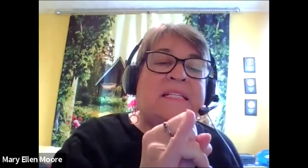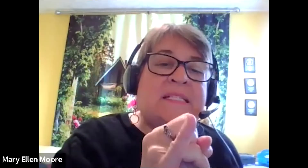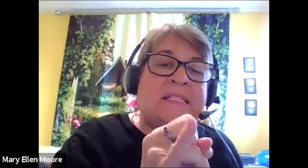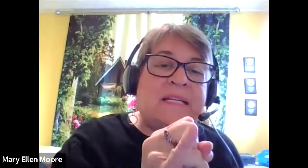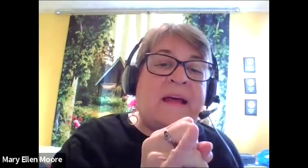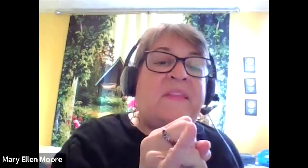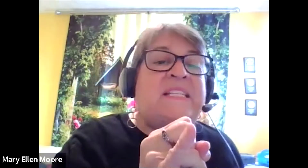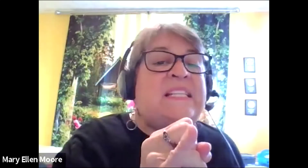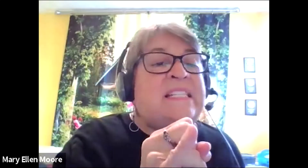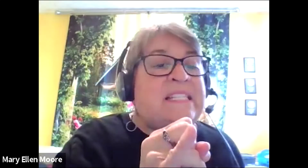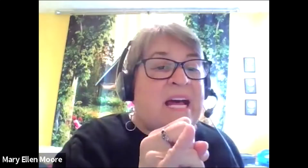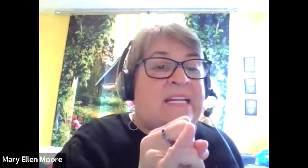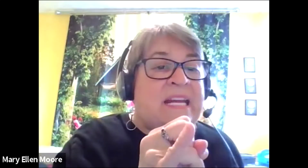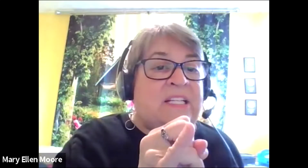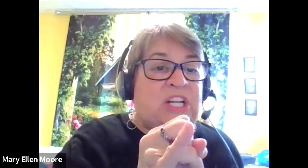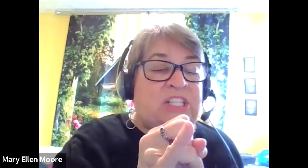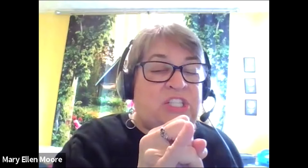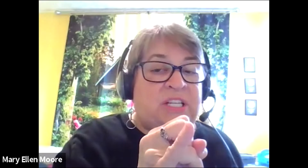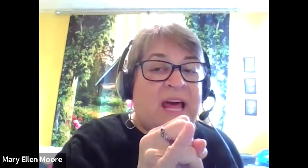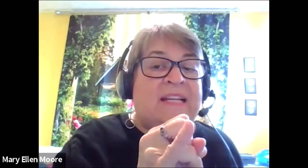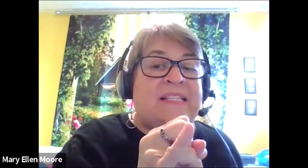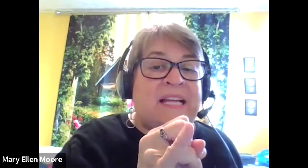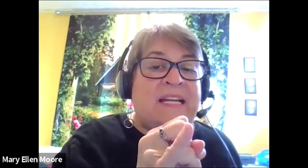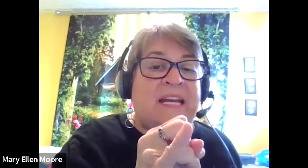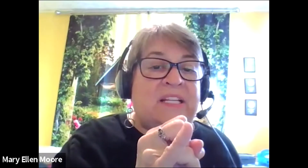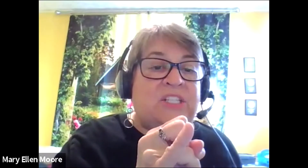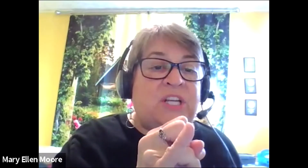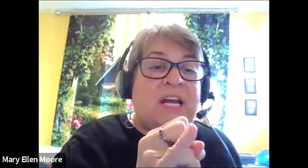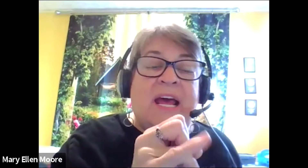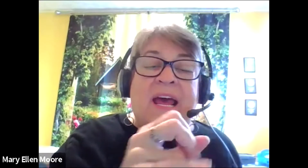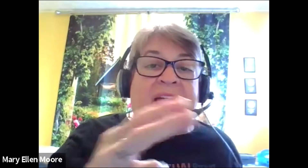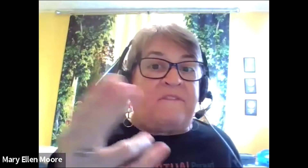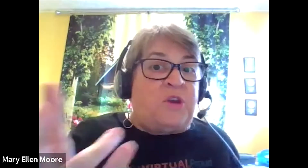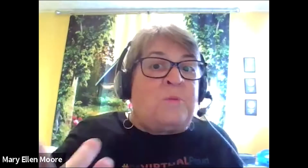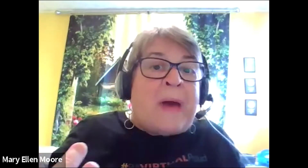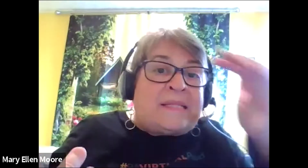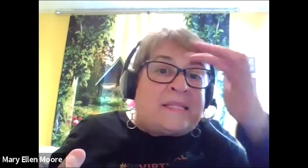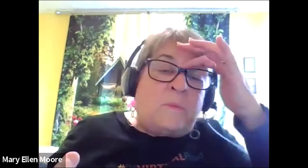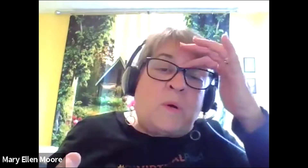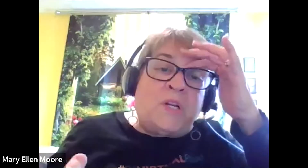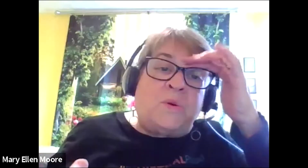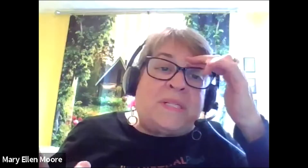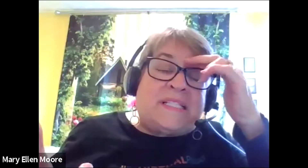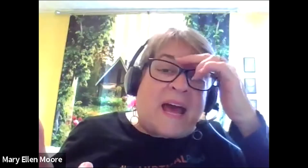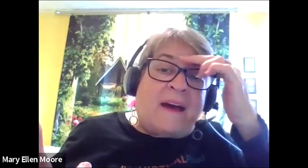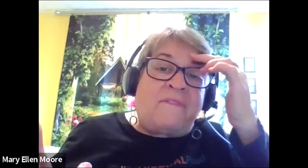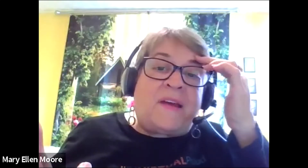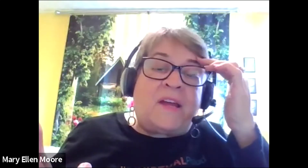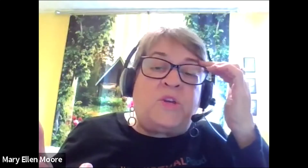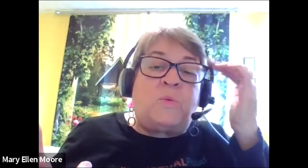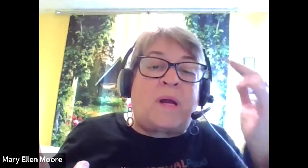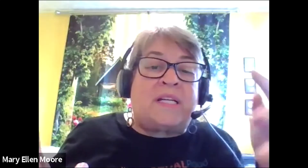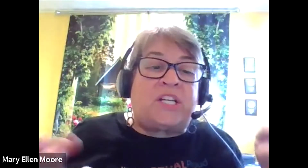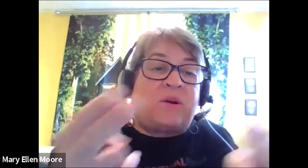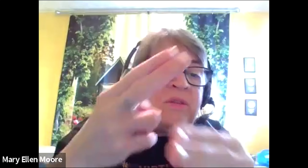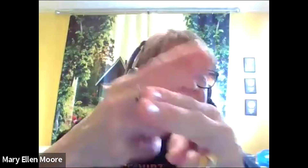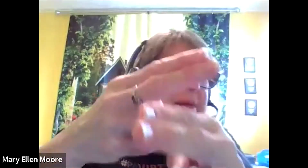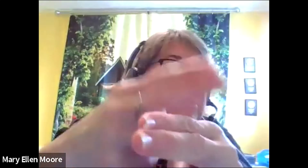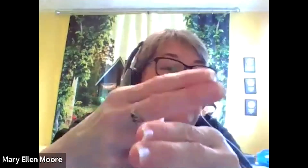is, now this is signed English. That is signed English. If you met someone who was deaf and you wanted to know their name, you could